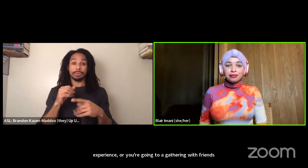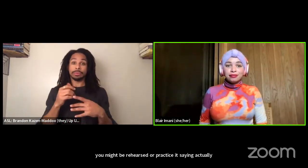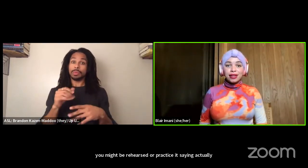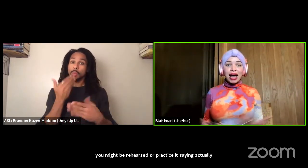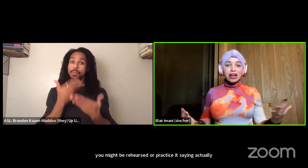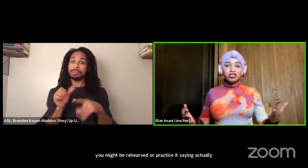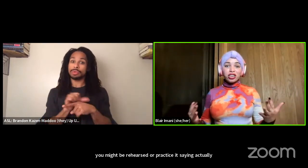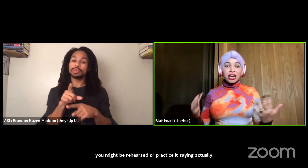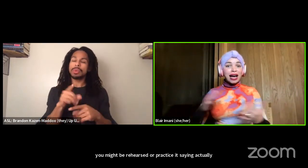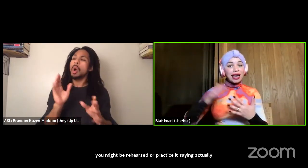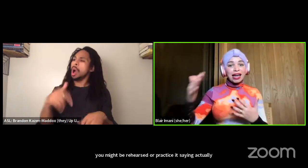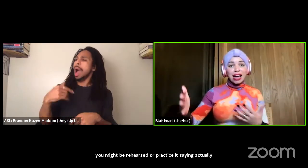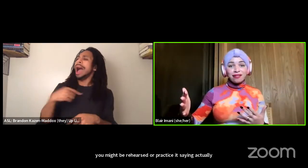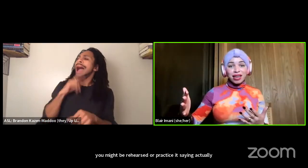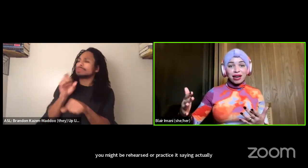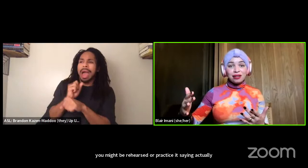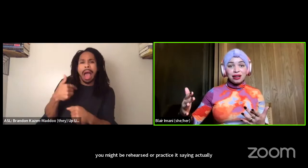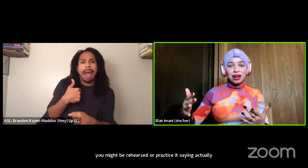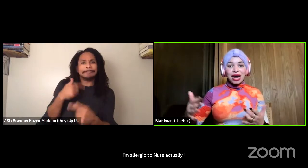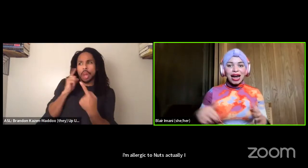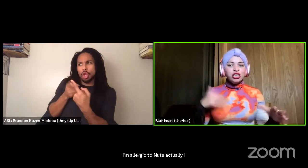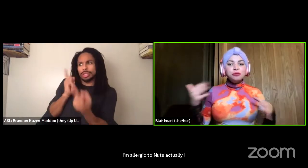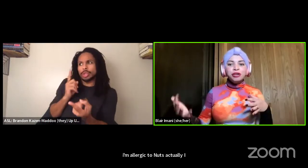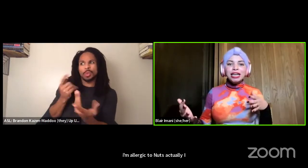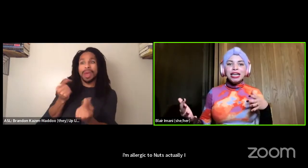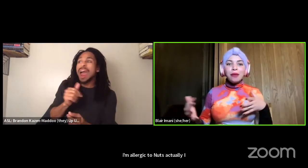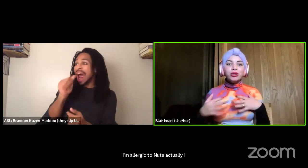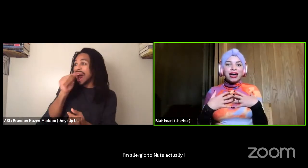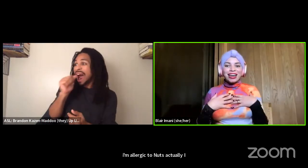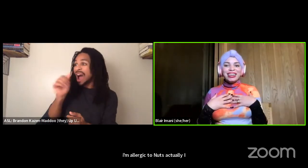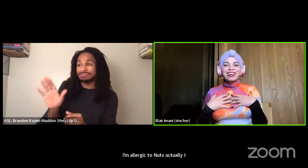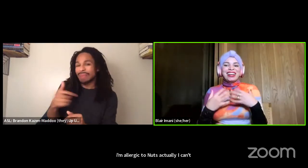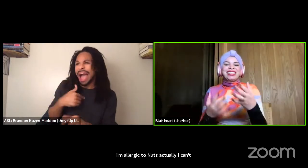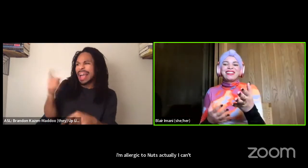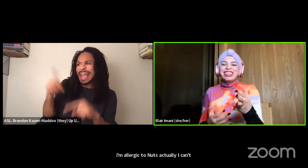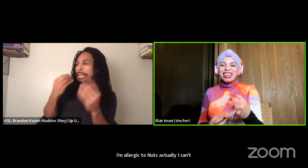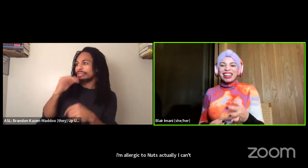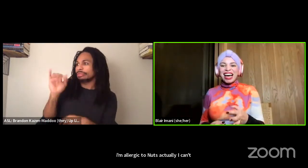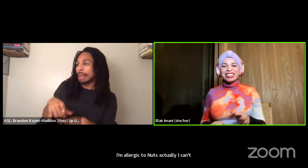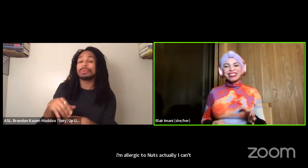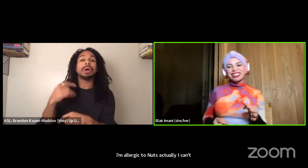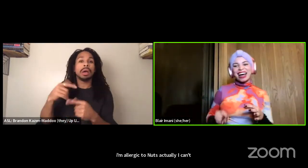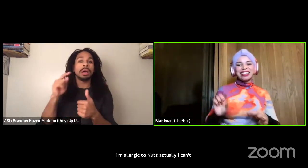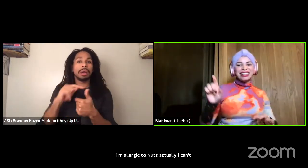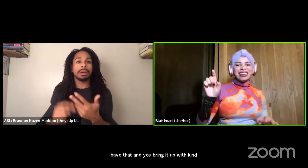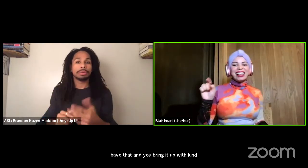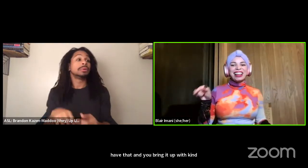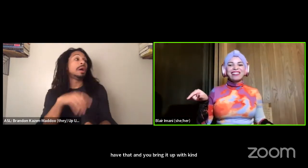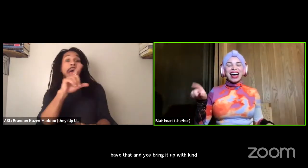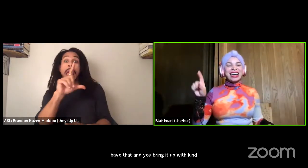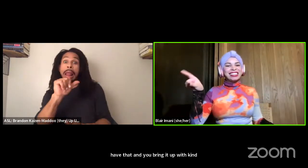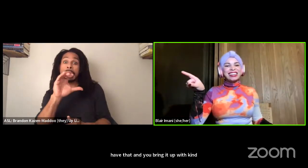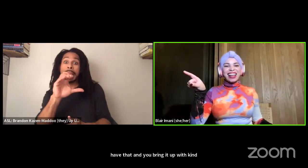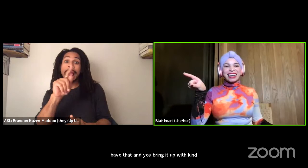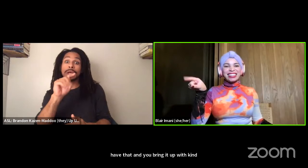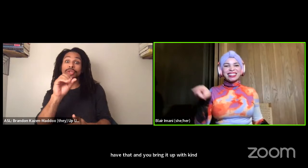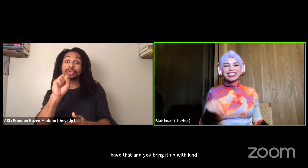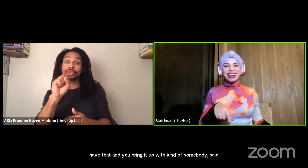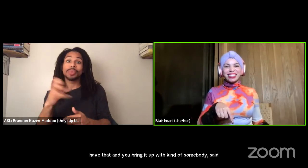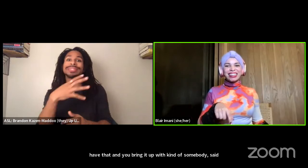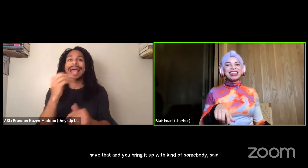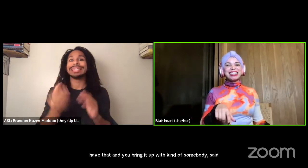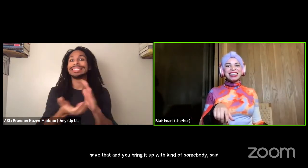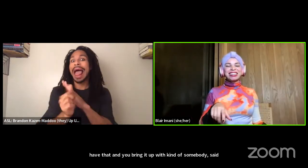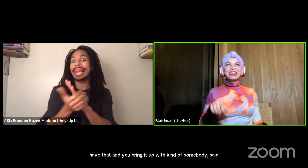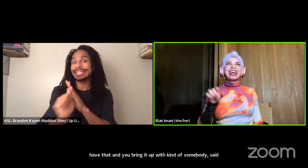nuts. Actually, I can't have that. And you bring it up with kind of, somebody said lactose intolerant. I love that instead of